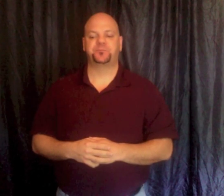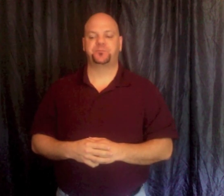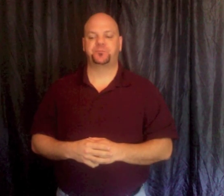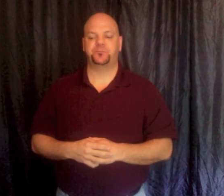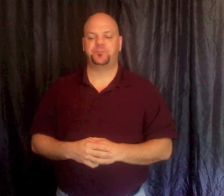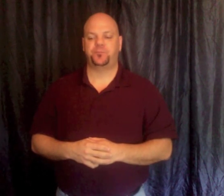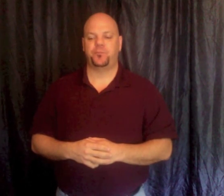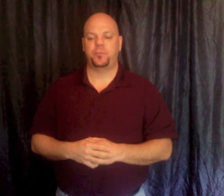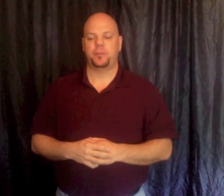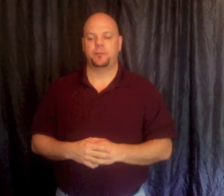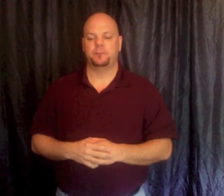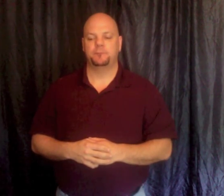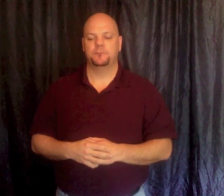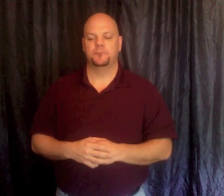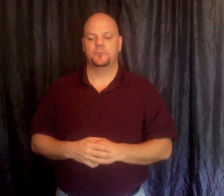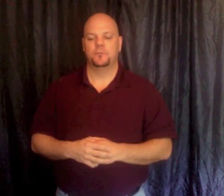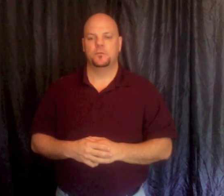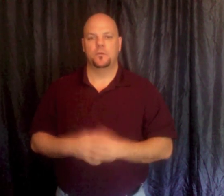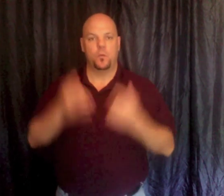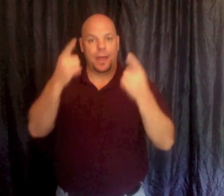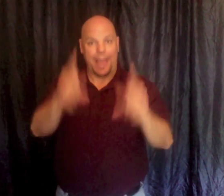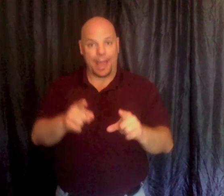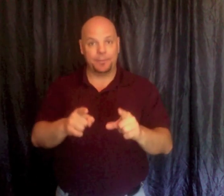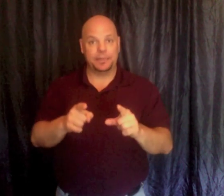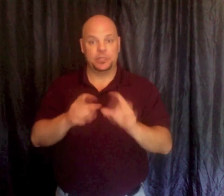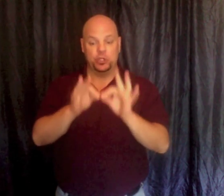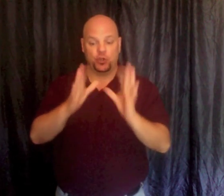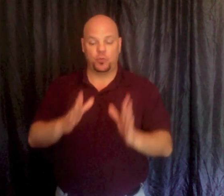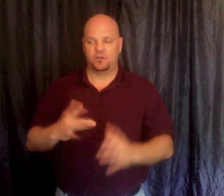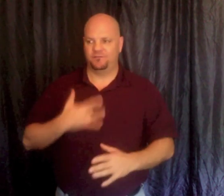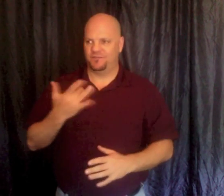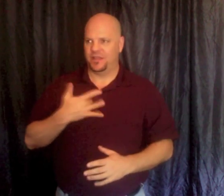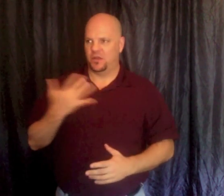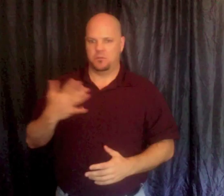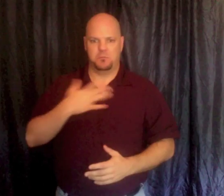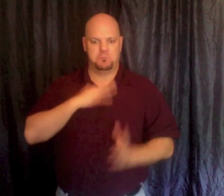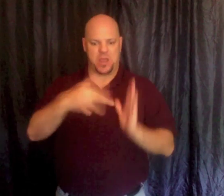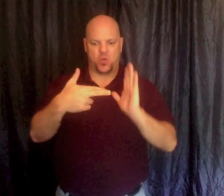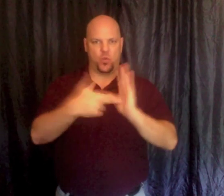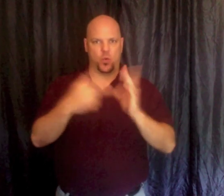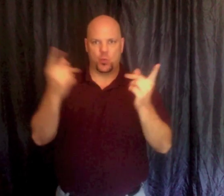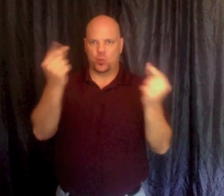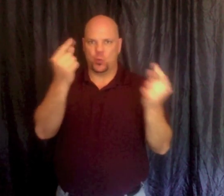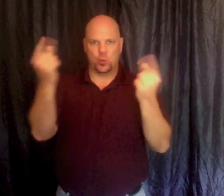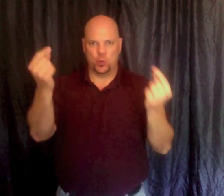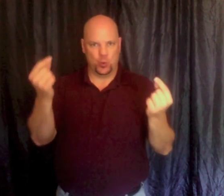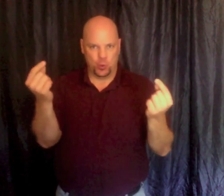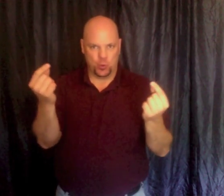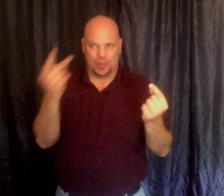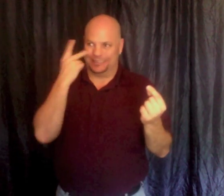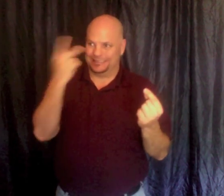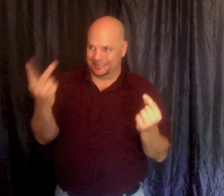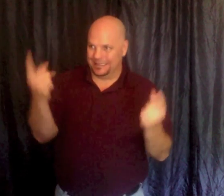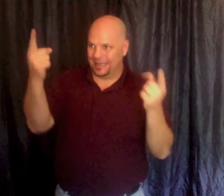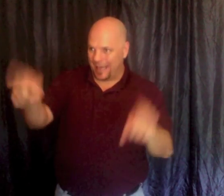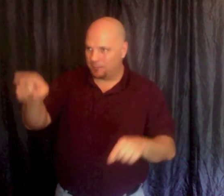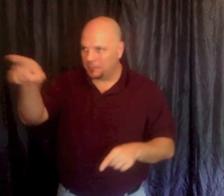educational interpreters are like, what's my role? How am I supposed to respond to this? If I see something happening, I'm on staff with the school,